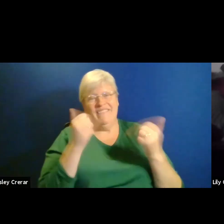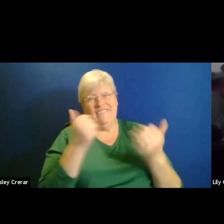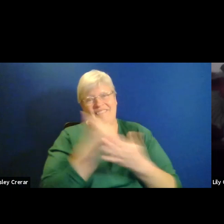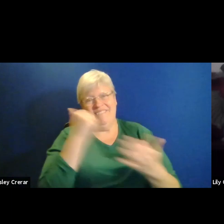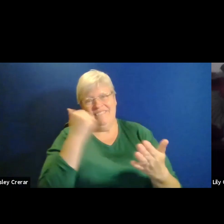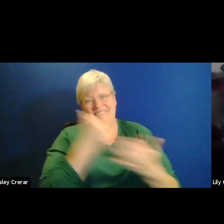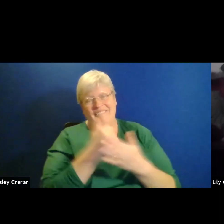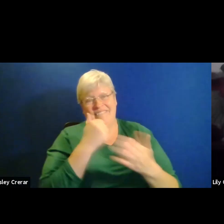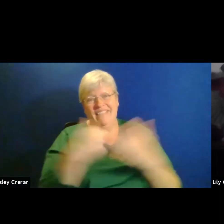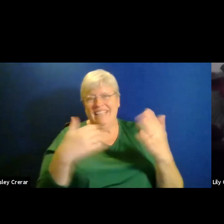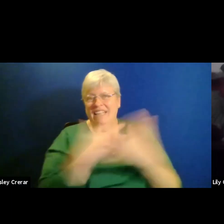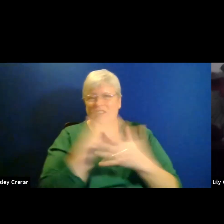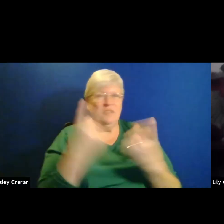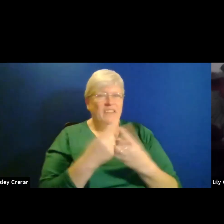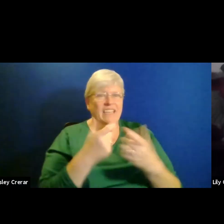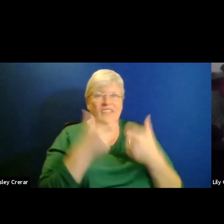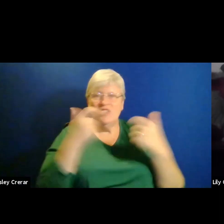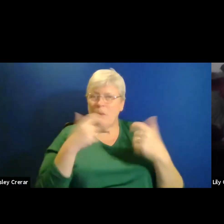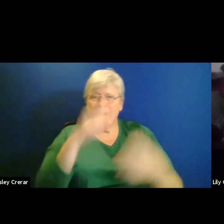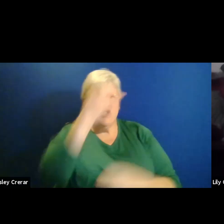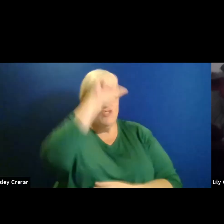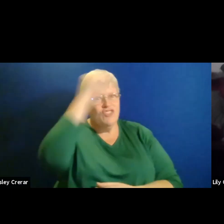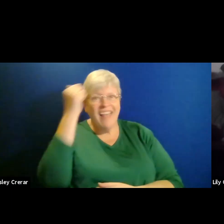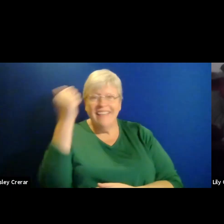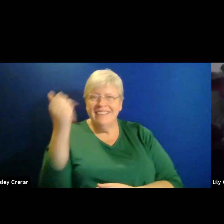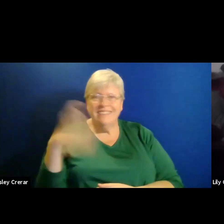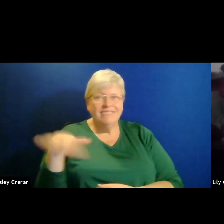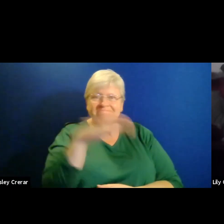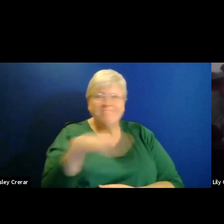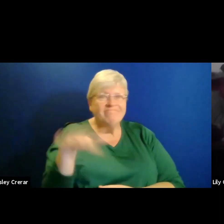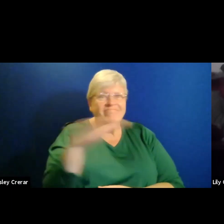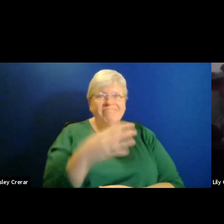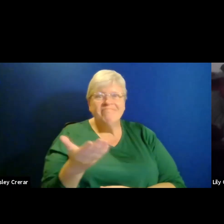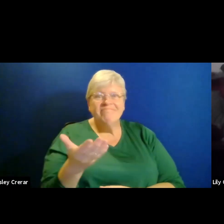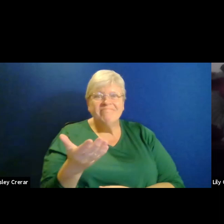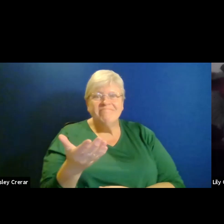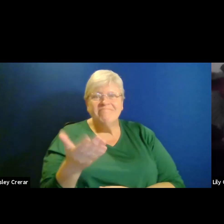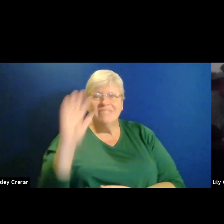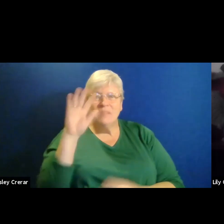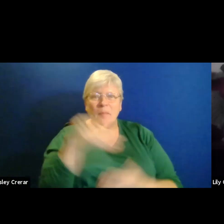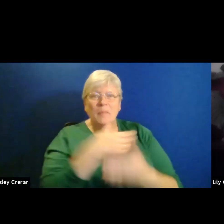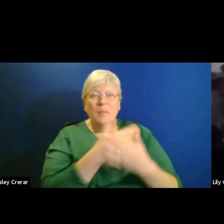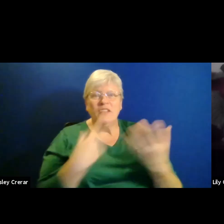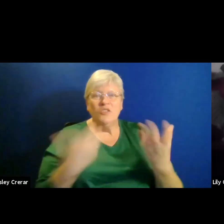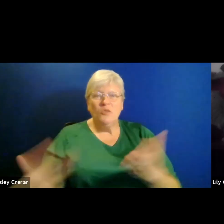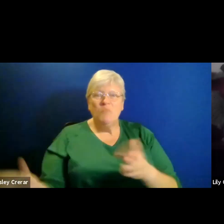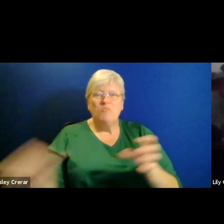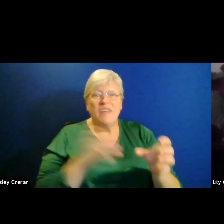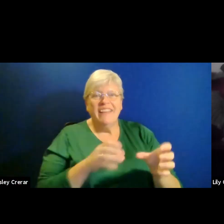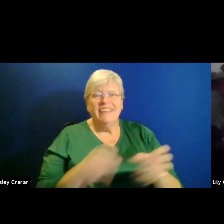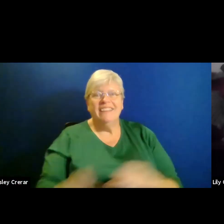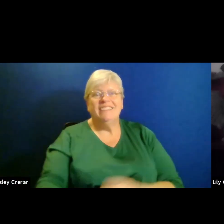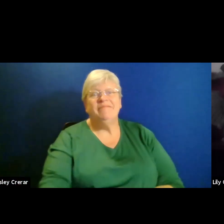and there's just so much talent abounding in the poets that you get on.